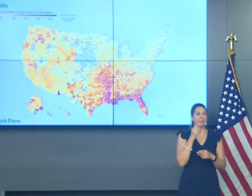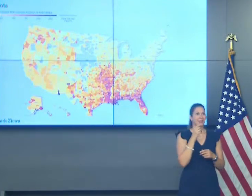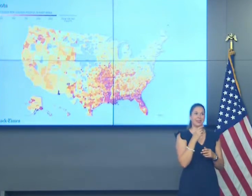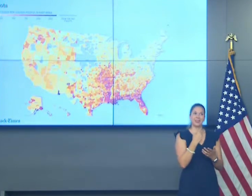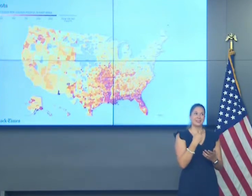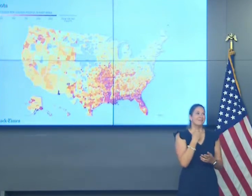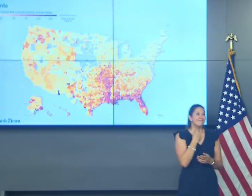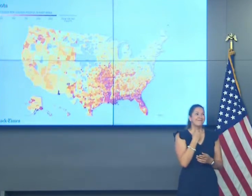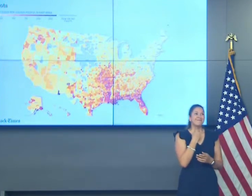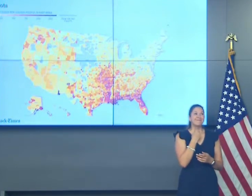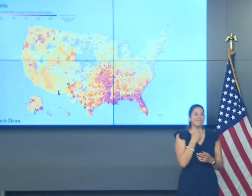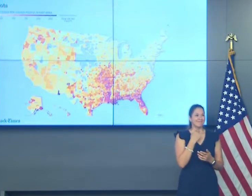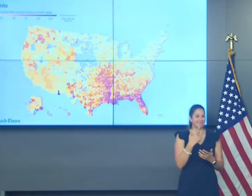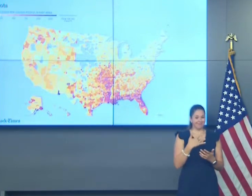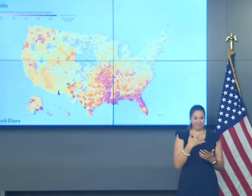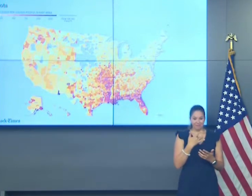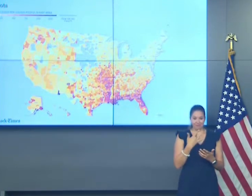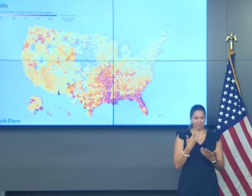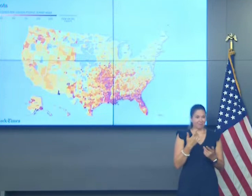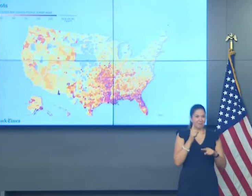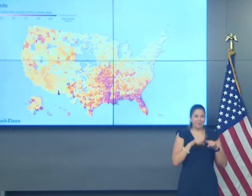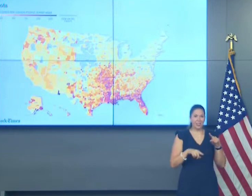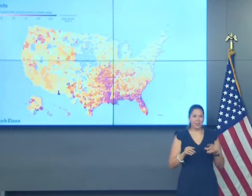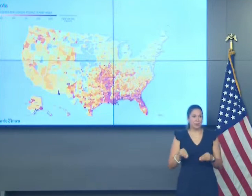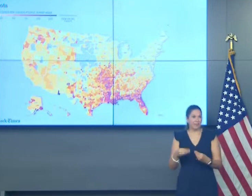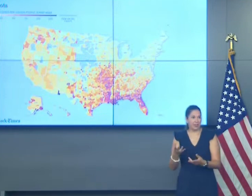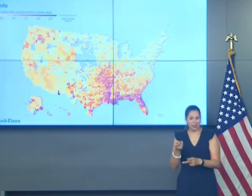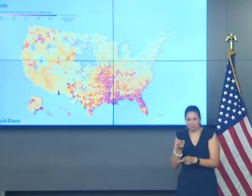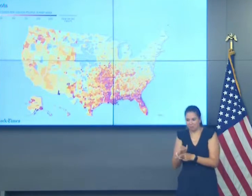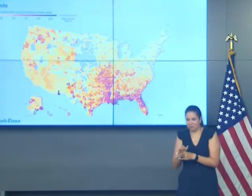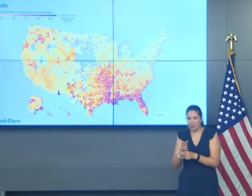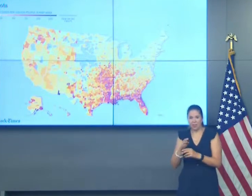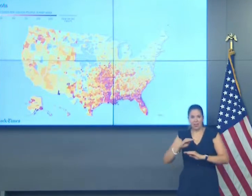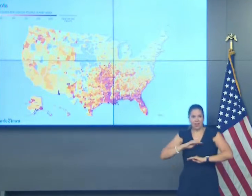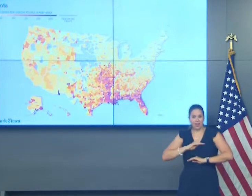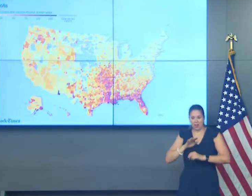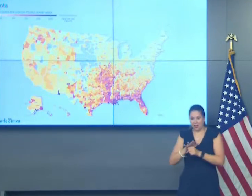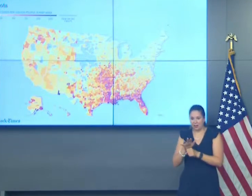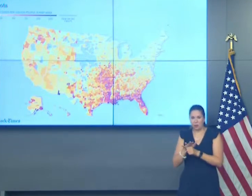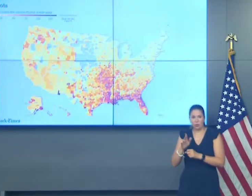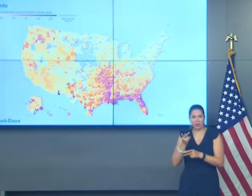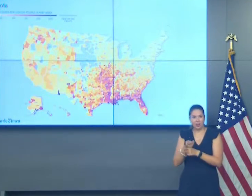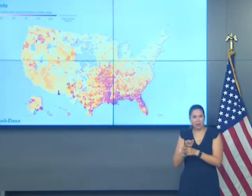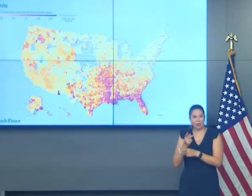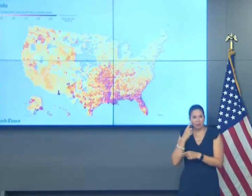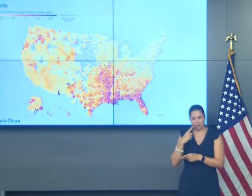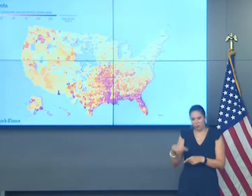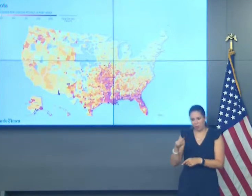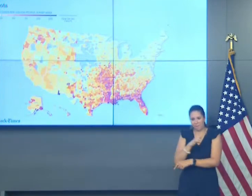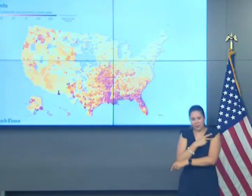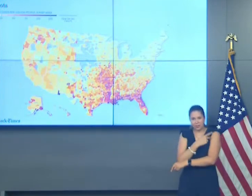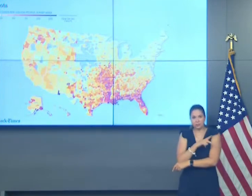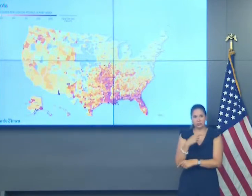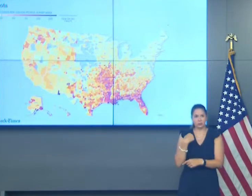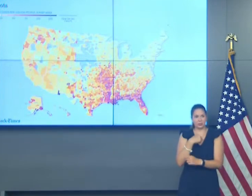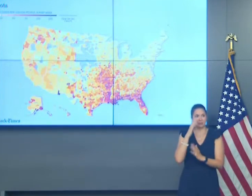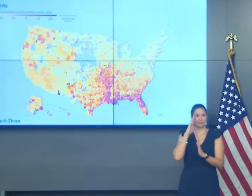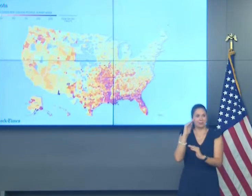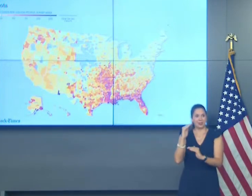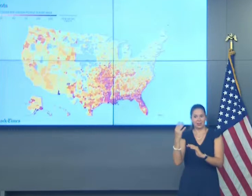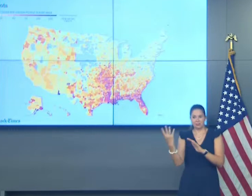stretched and they can no longer provide adequate care for all the patients that they are seeing and expect to come in through their